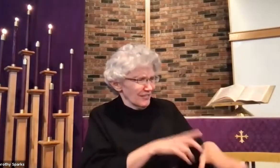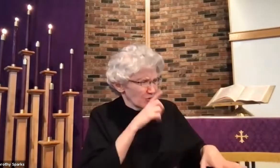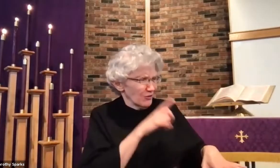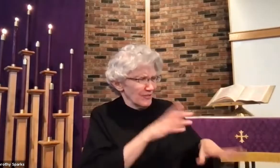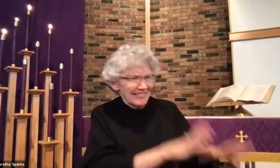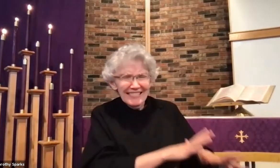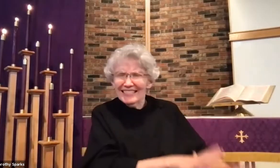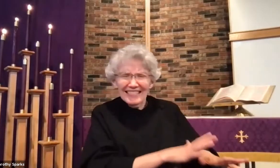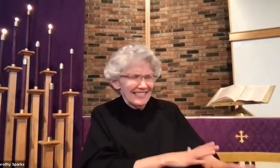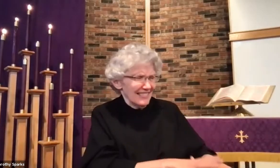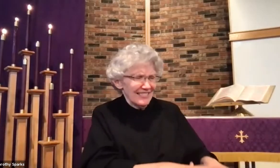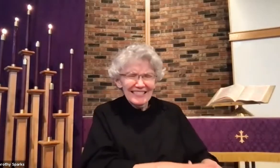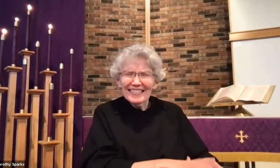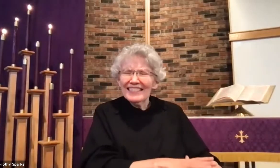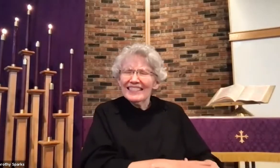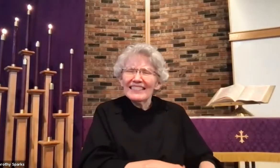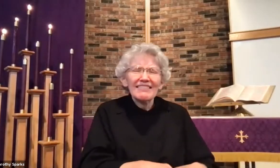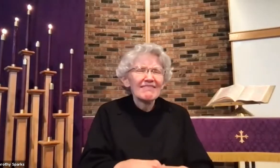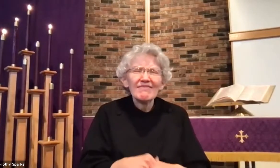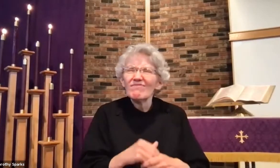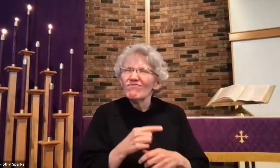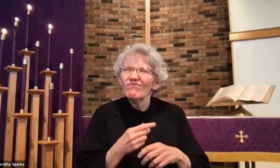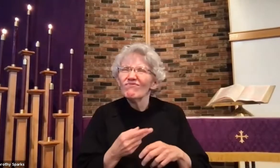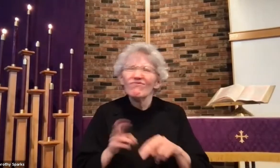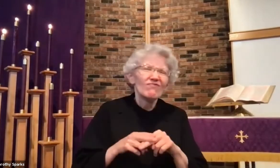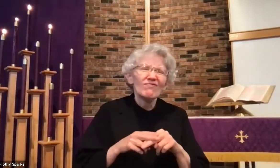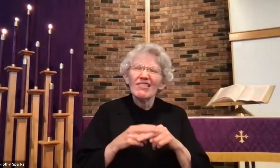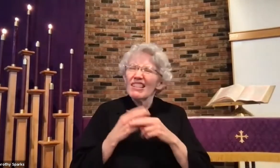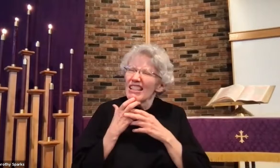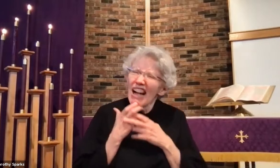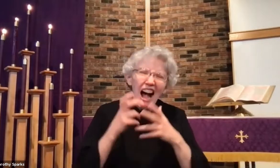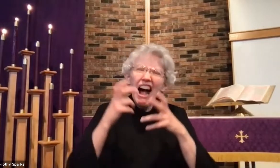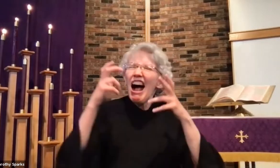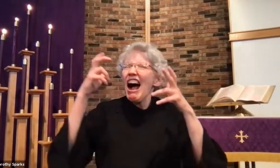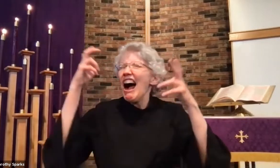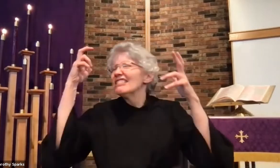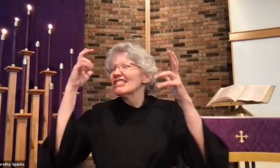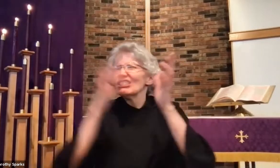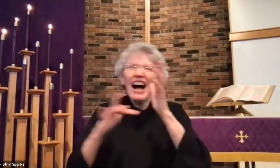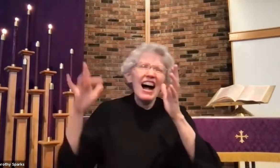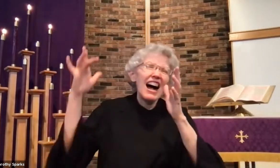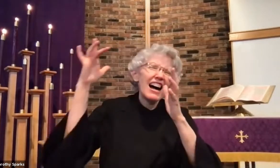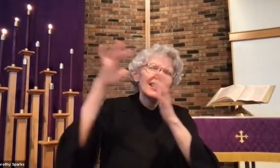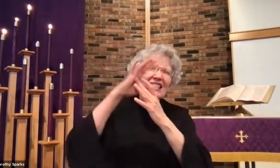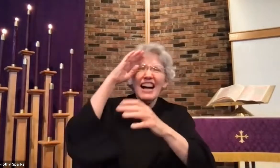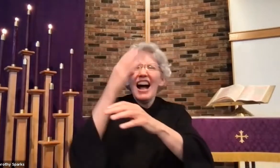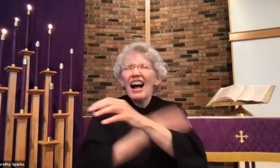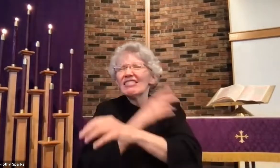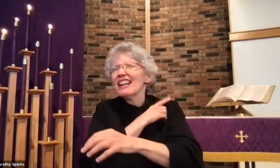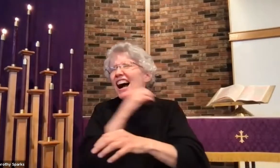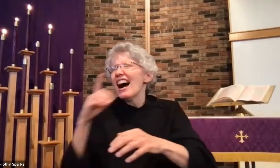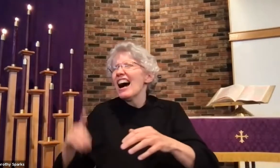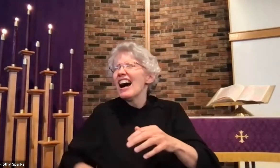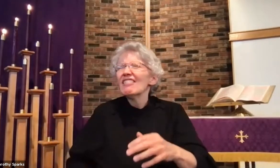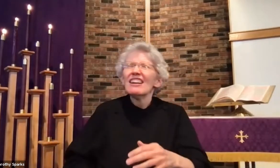The people who were in front leading the group criticized the blind man. They told him to be quiet, but he shouted more